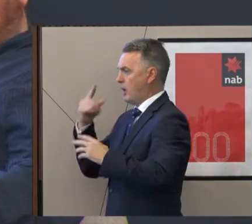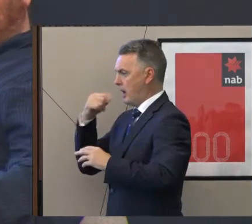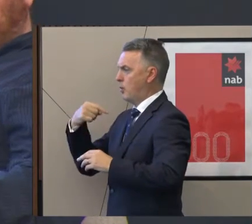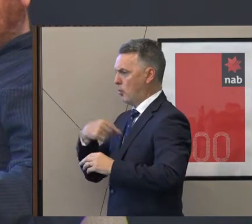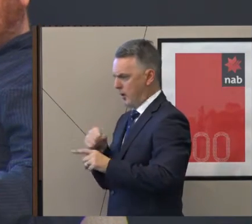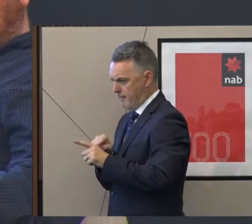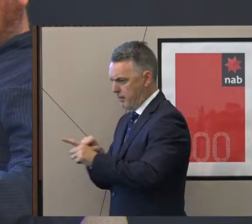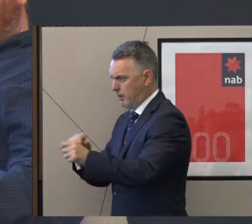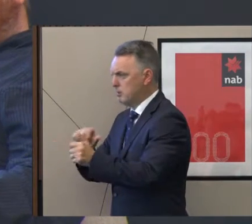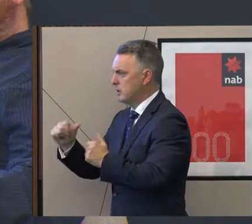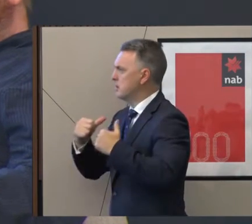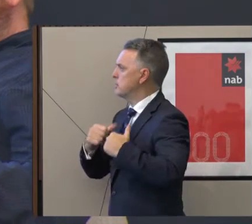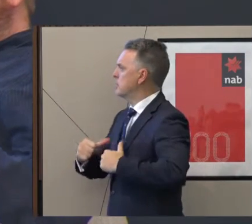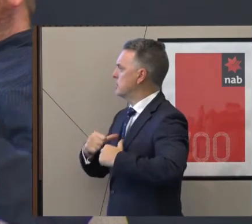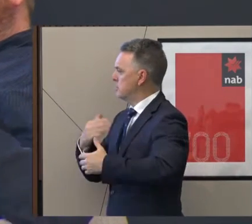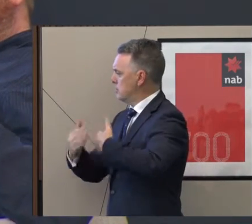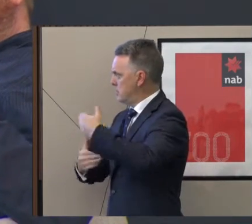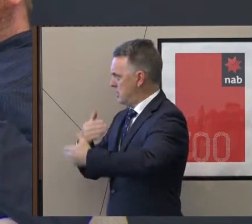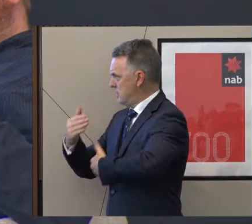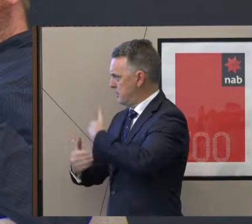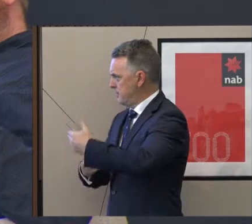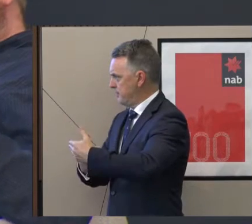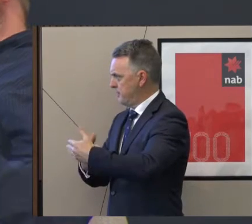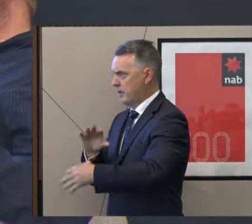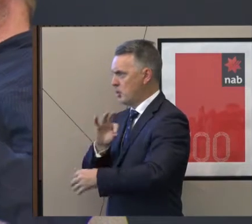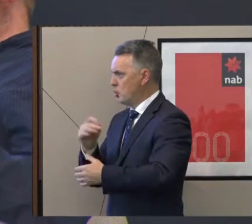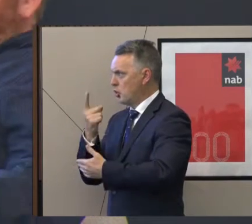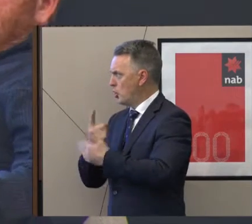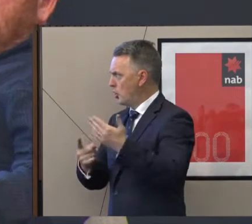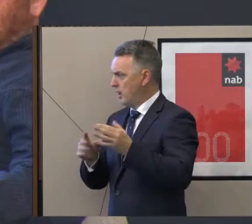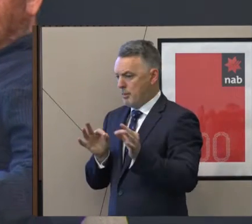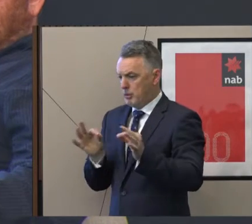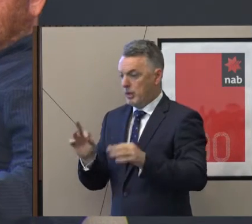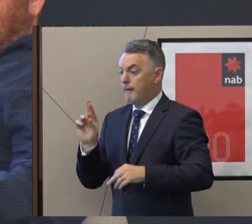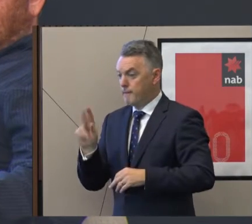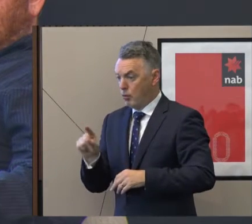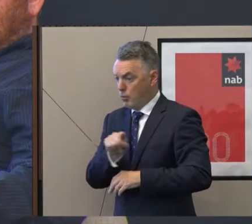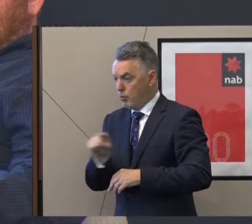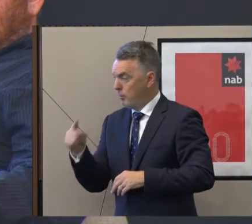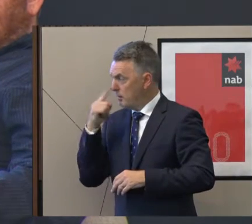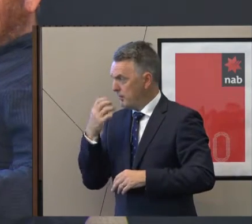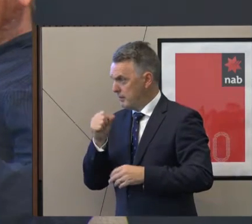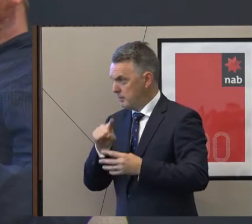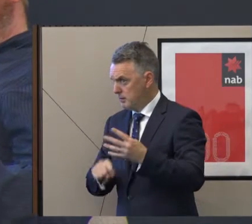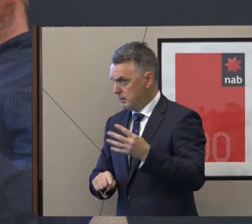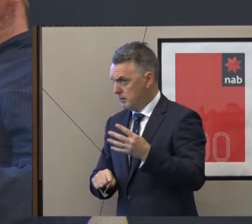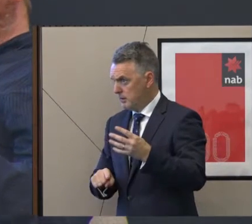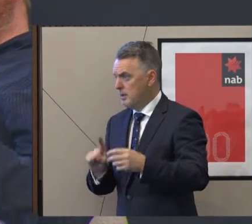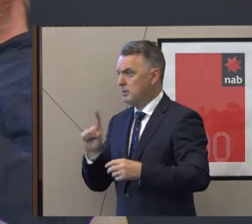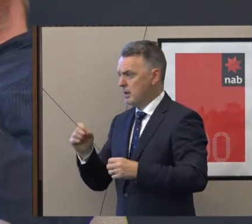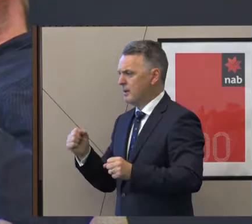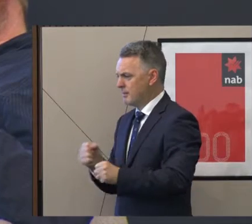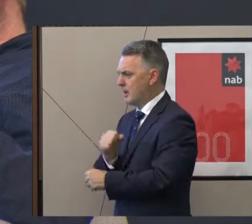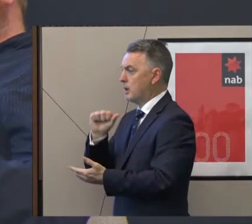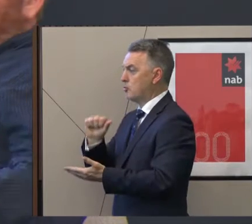practice processes in not simply planning for people with disabilities, but getting it right